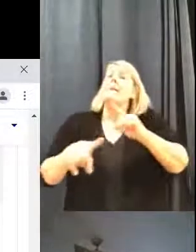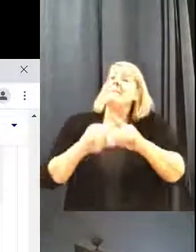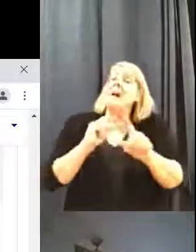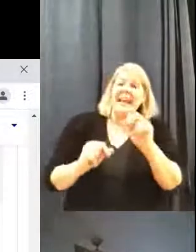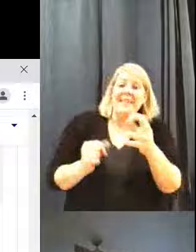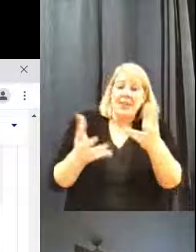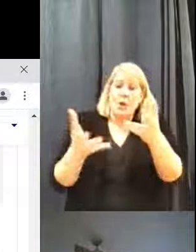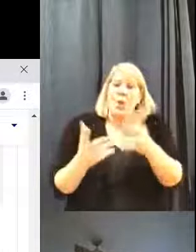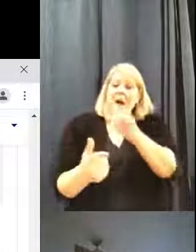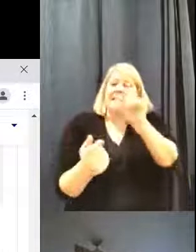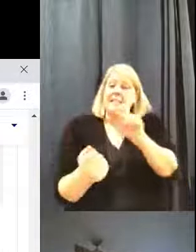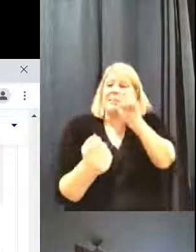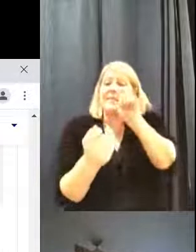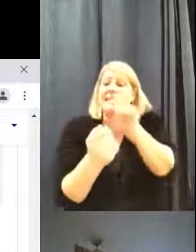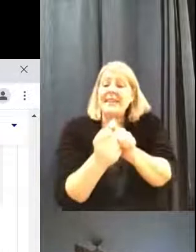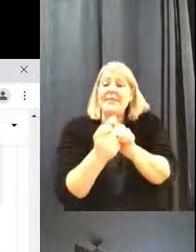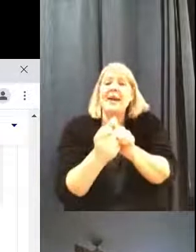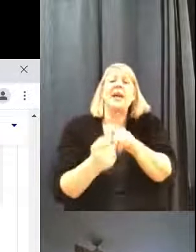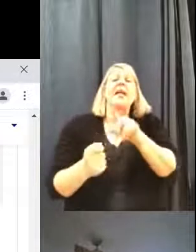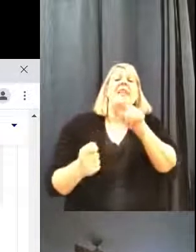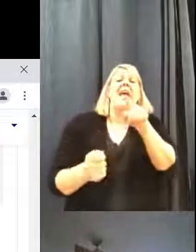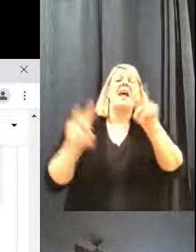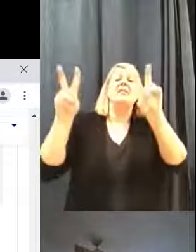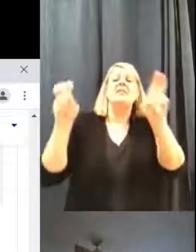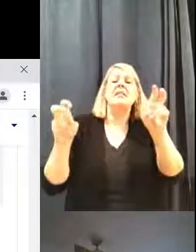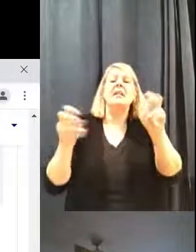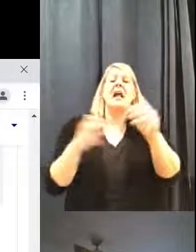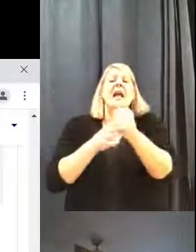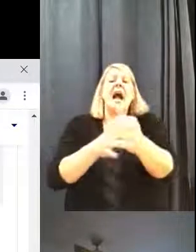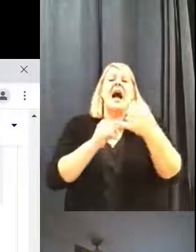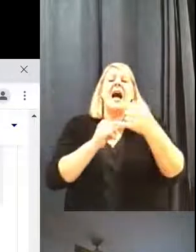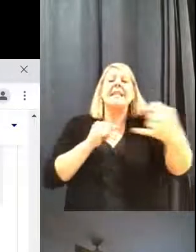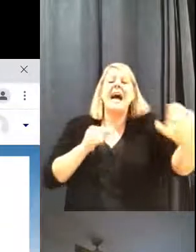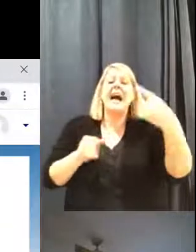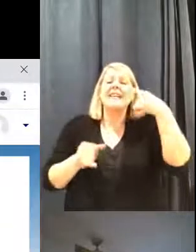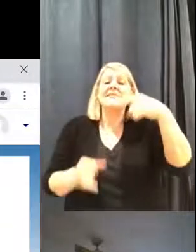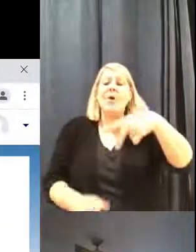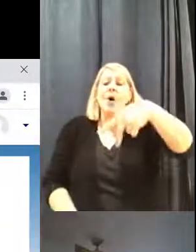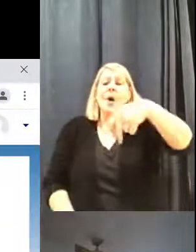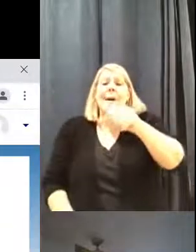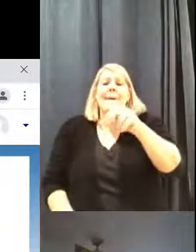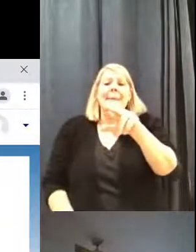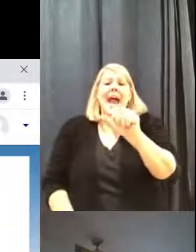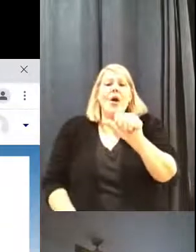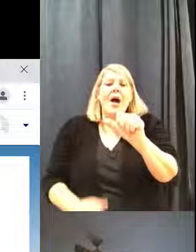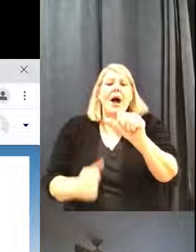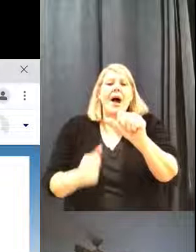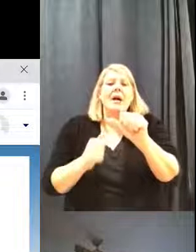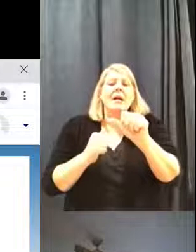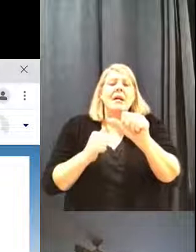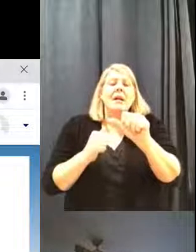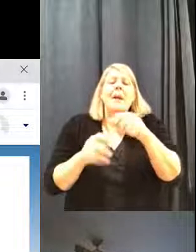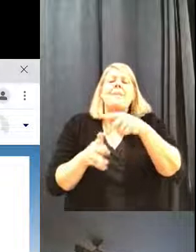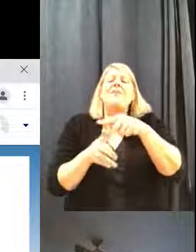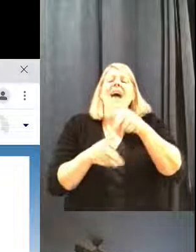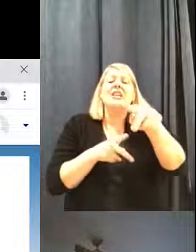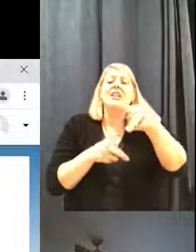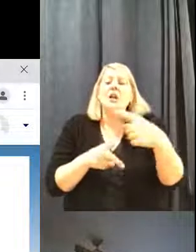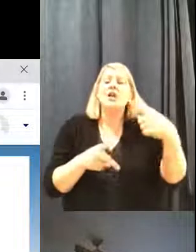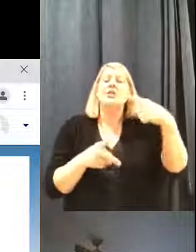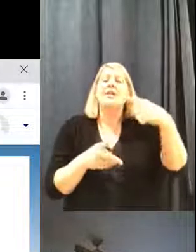one, Guidelines for Paraprofessionals to Support Instruction of Students with Deaf Blindness. I just clicked on that. I just want to show you the